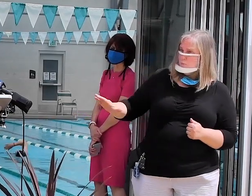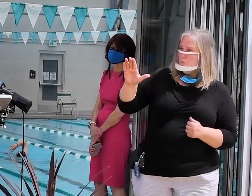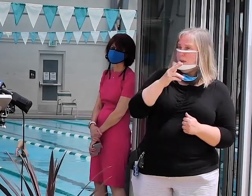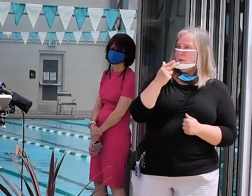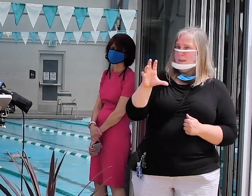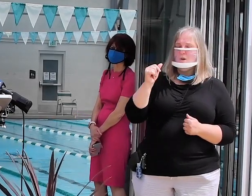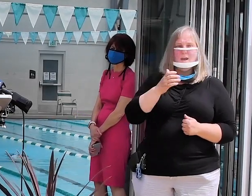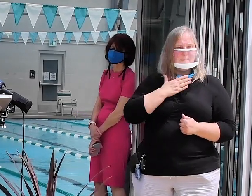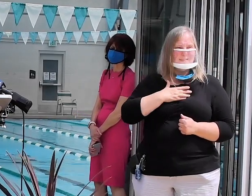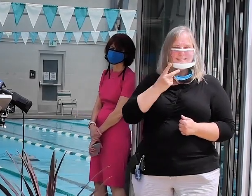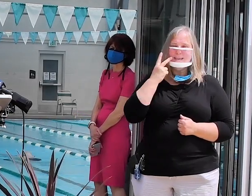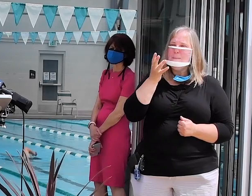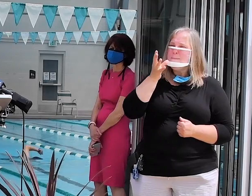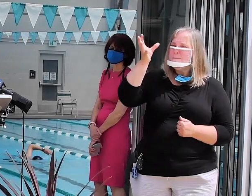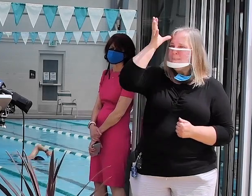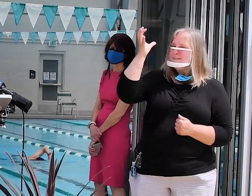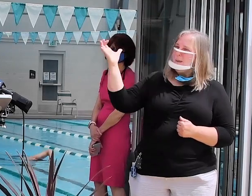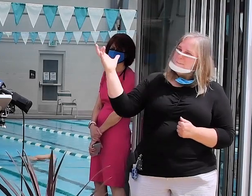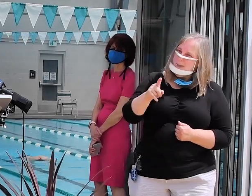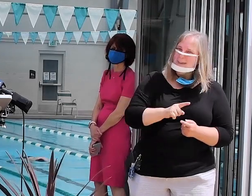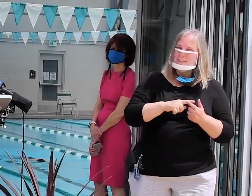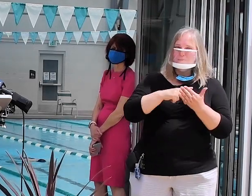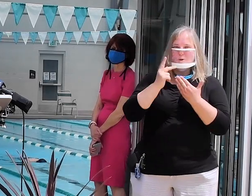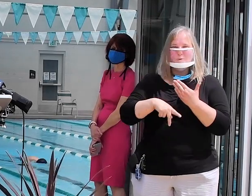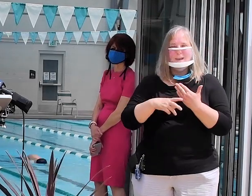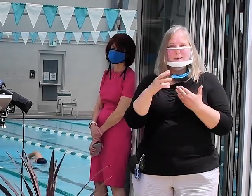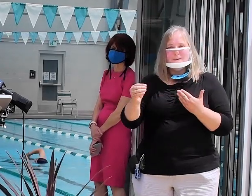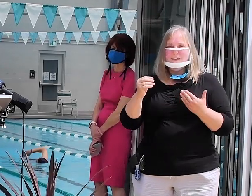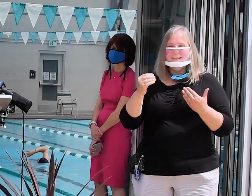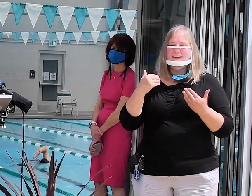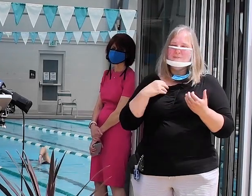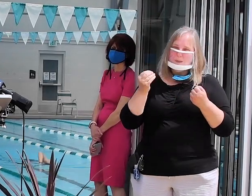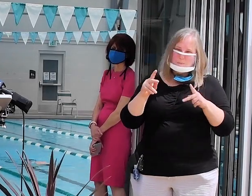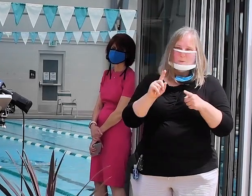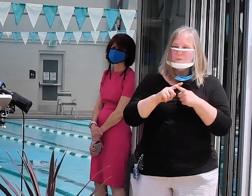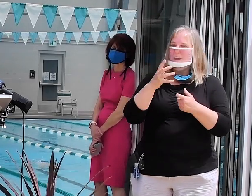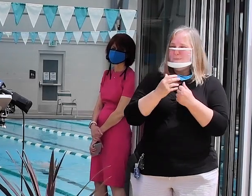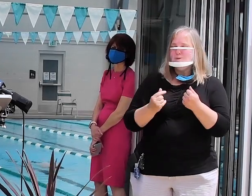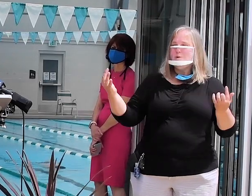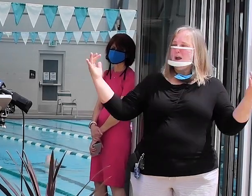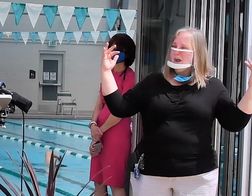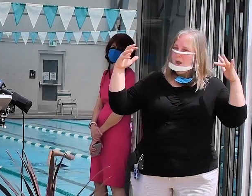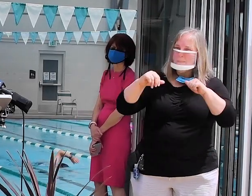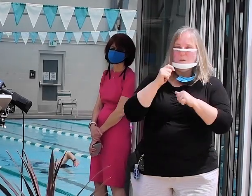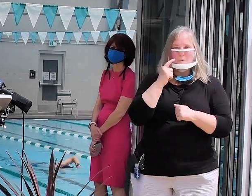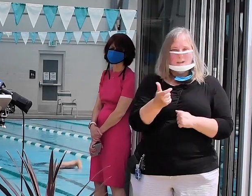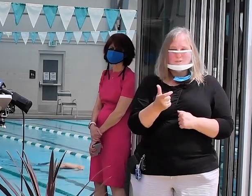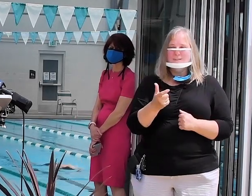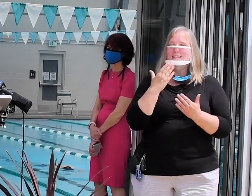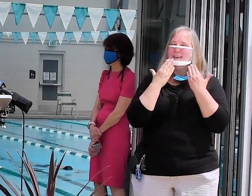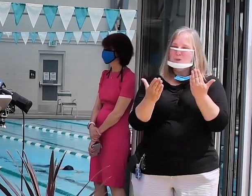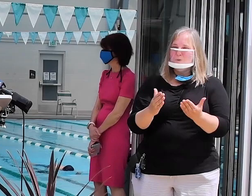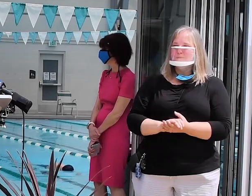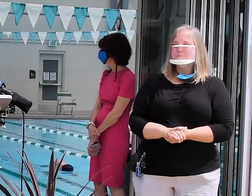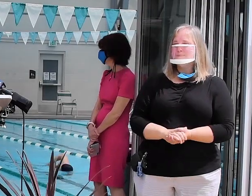happy to see the parents back in this program and an opportunity for everyone to come and watch. Thank you.